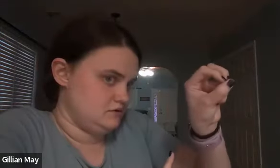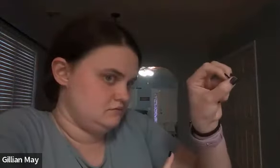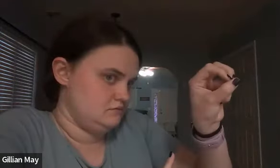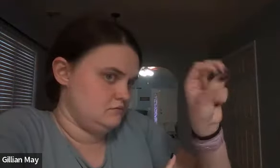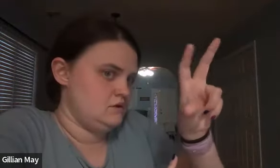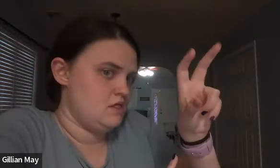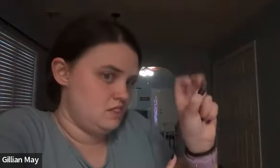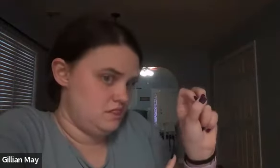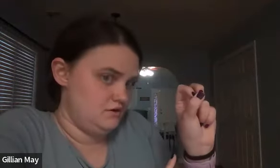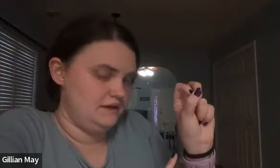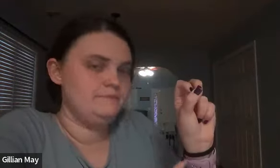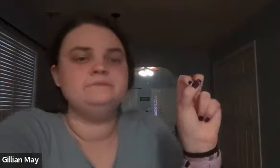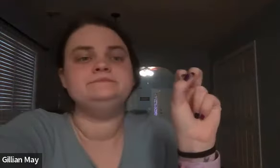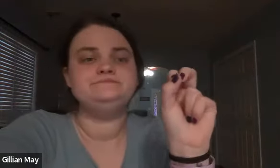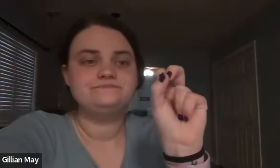0. 30.